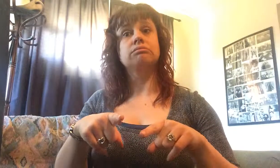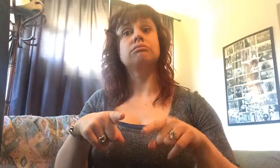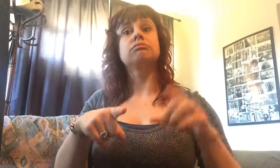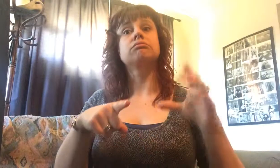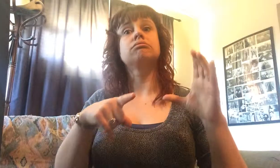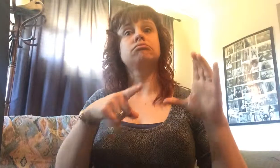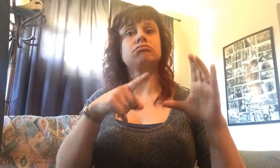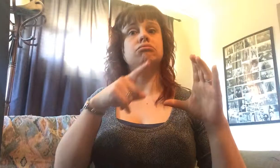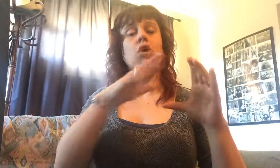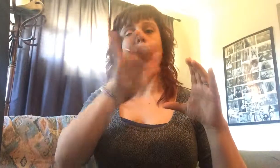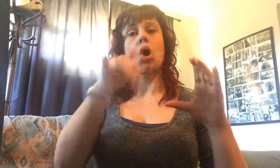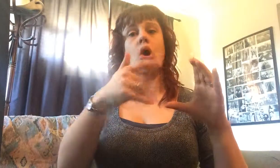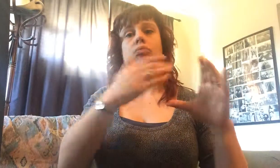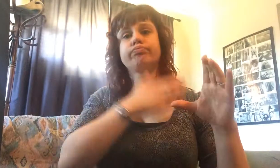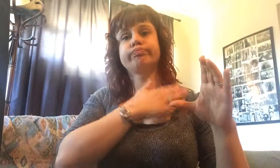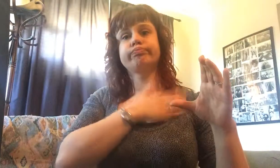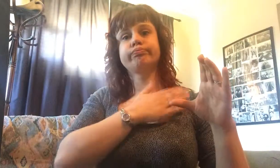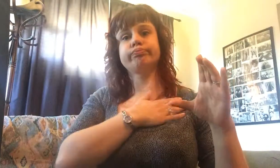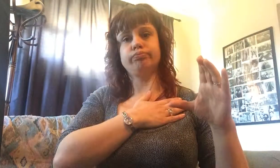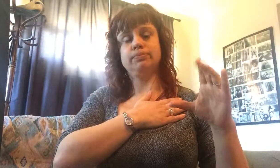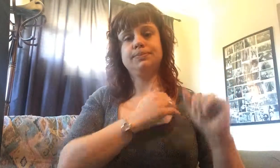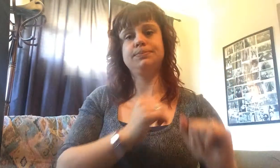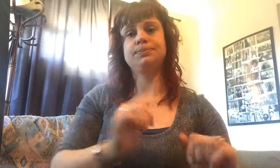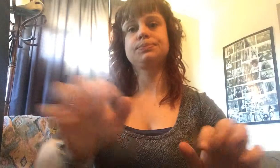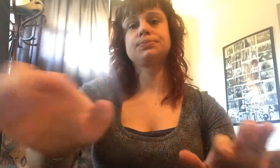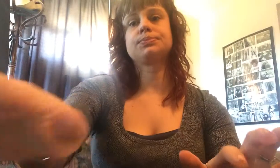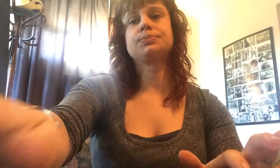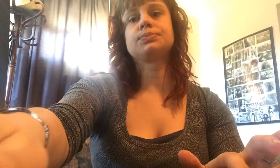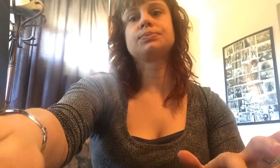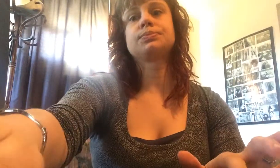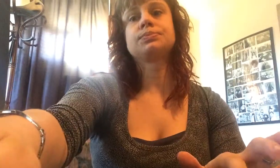Now after that, now the second phase That is You Thank